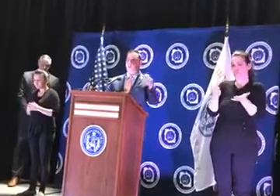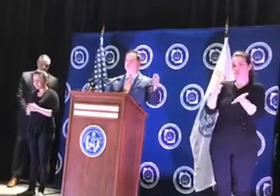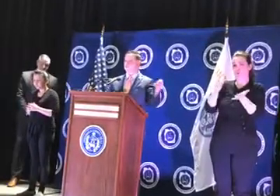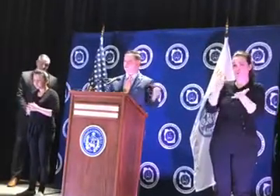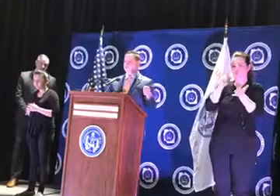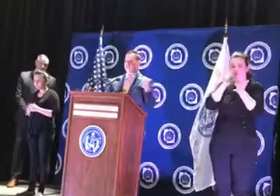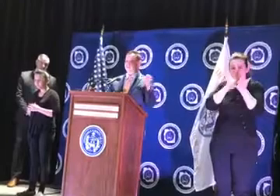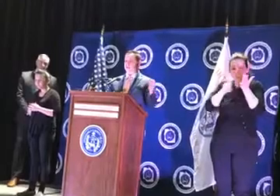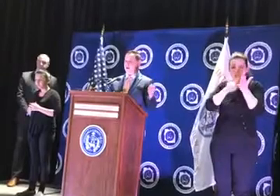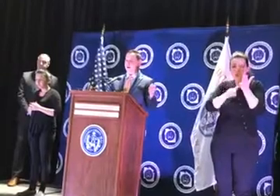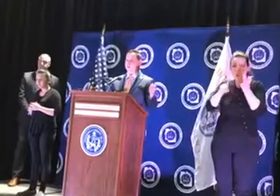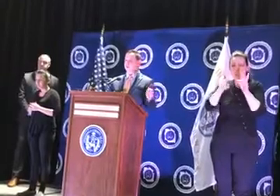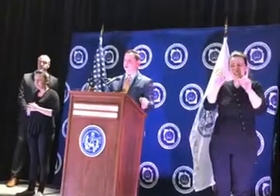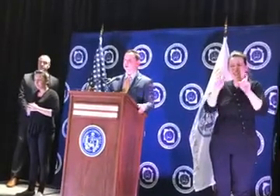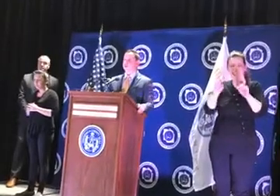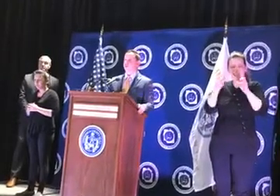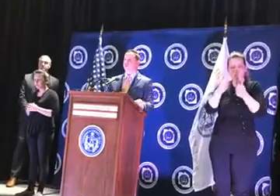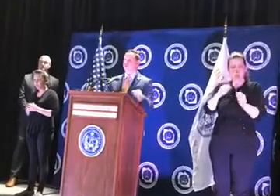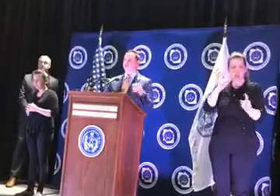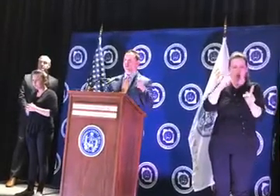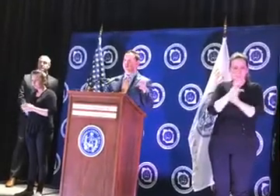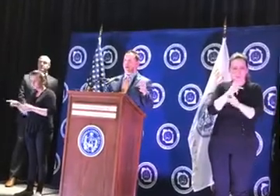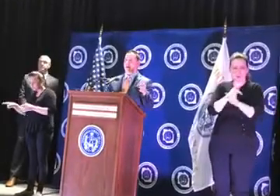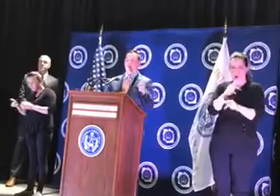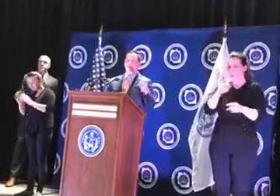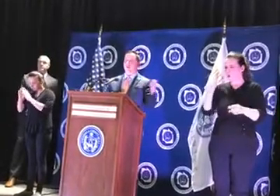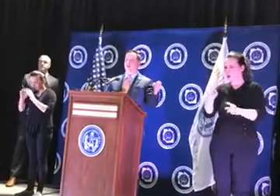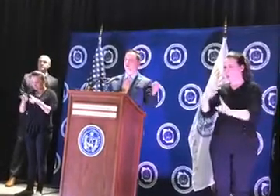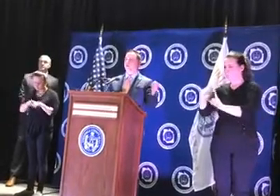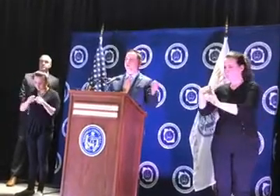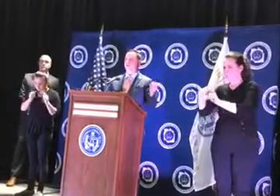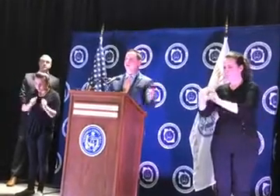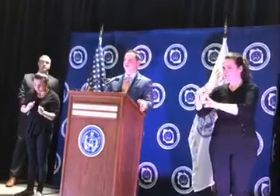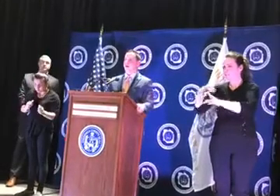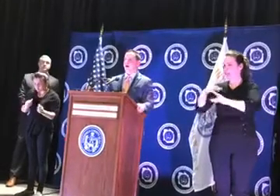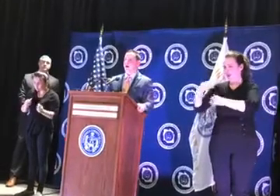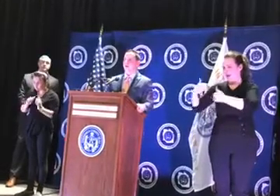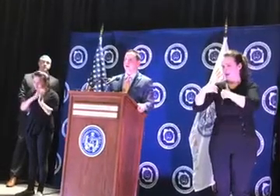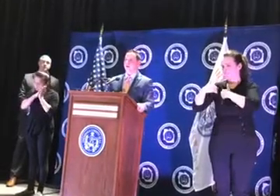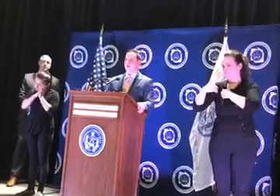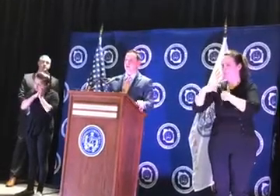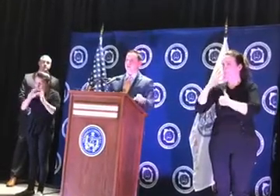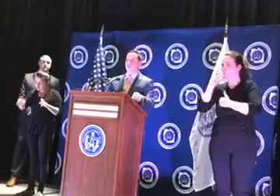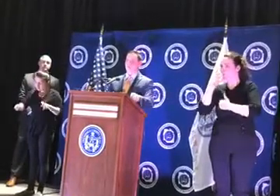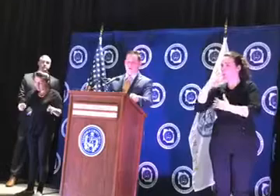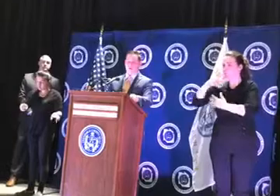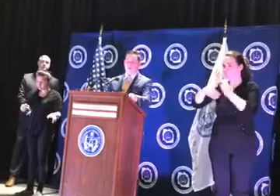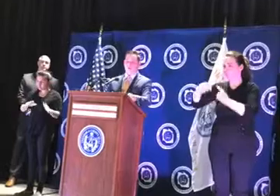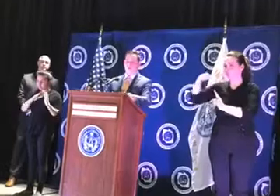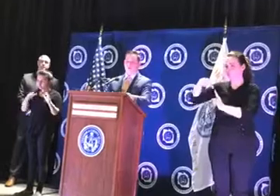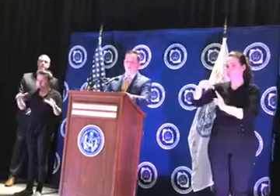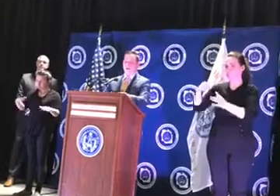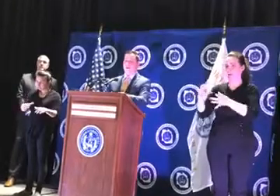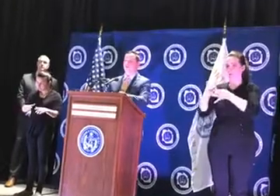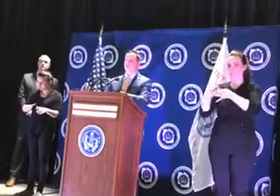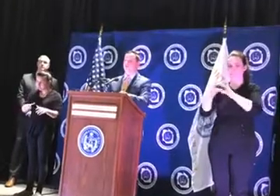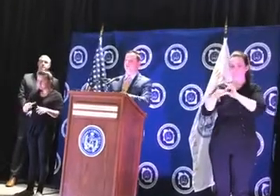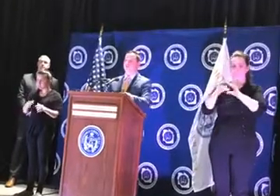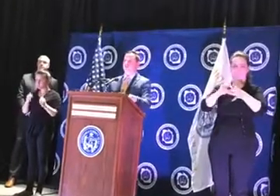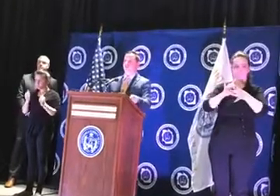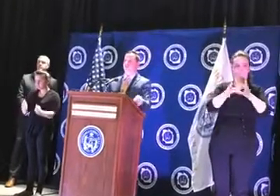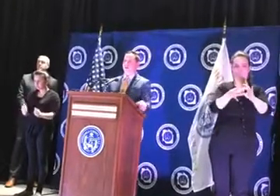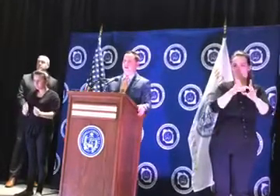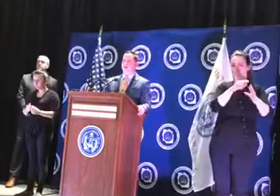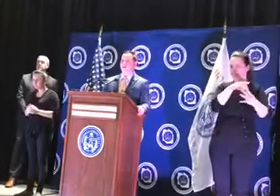That's obvious. If you're living in the same house and you're sleeping in the same bed, you're going to be in a quarantine. But what other ways were